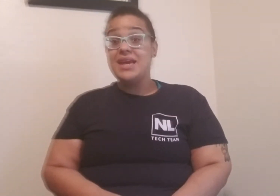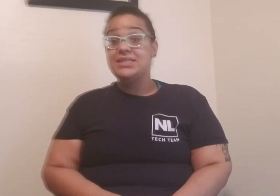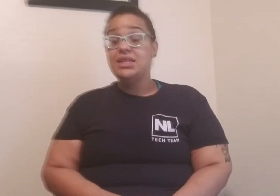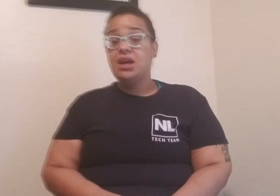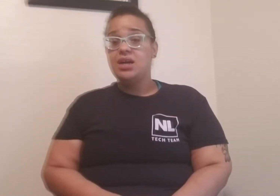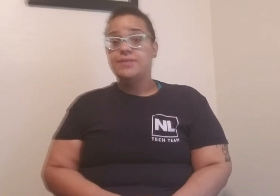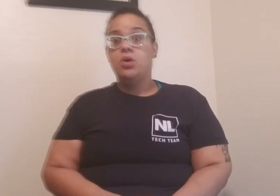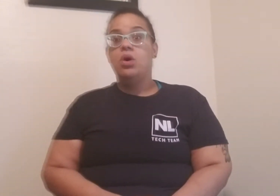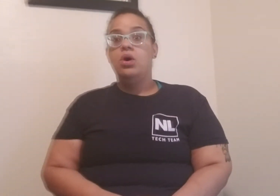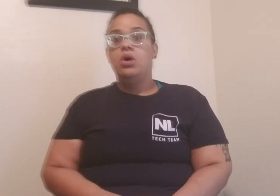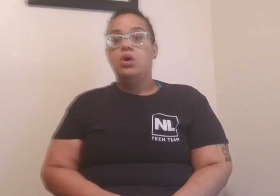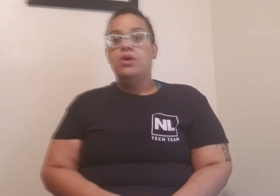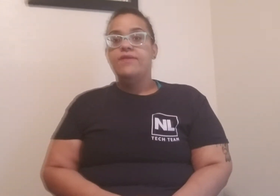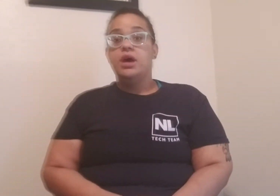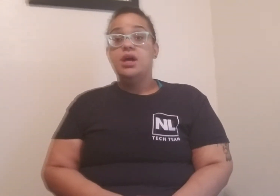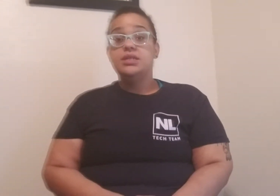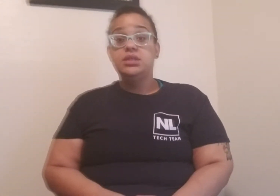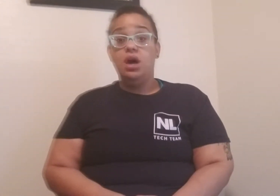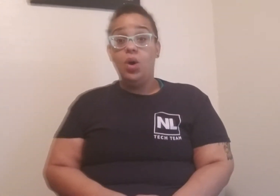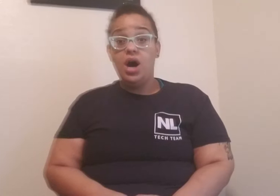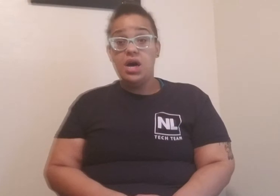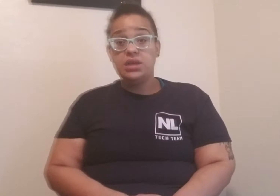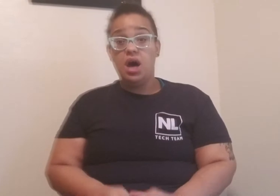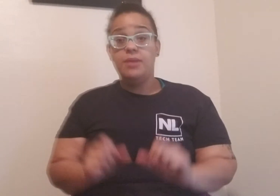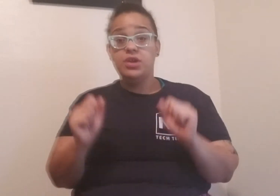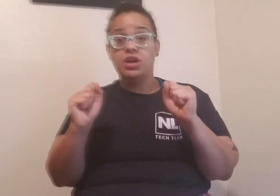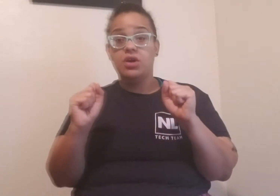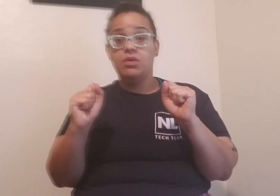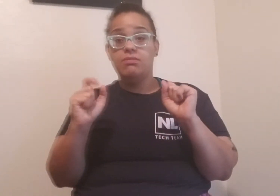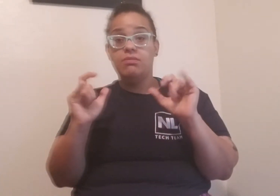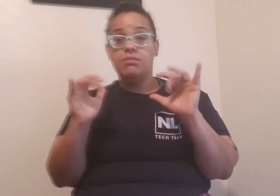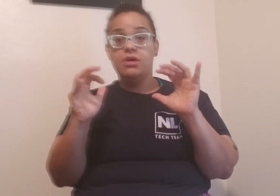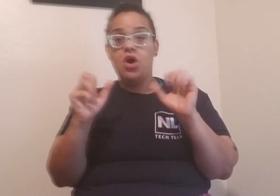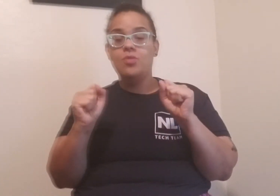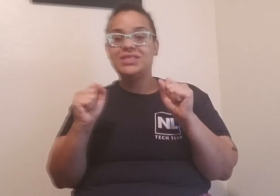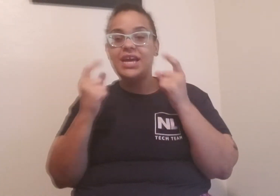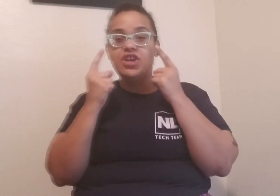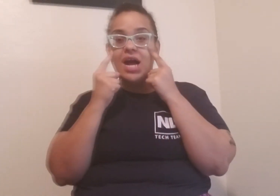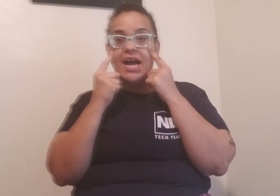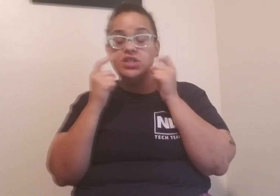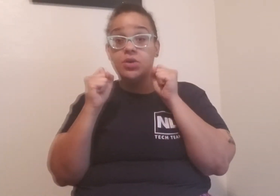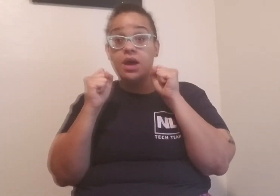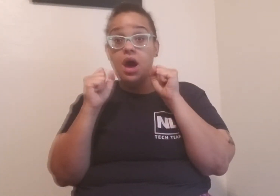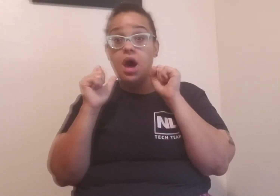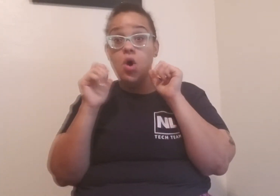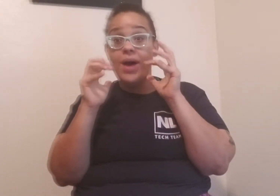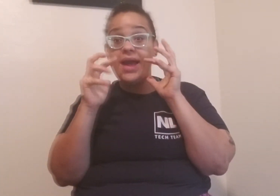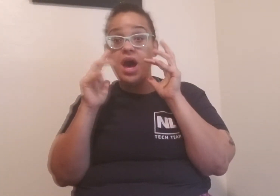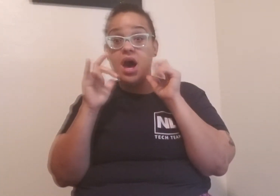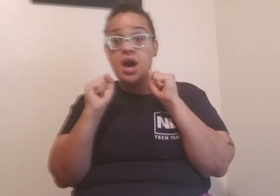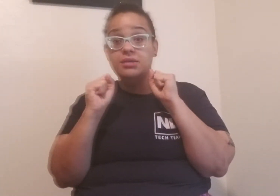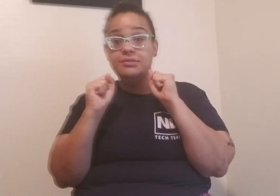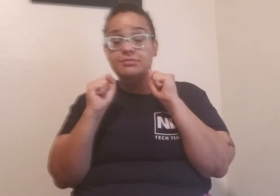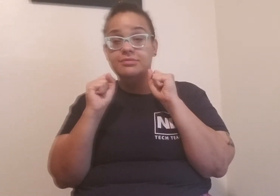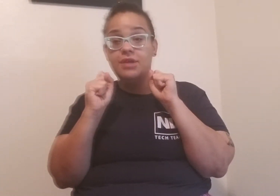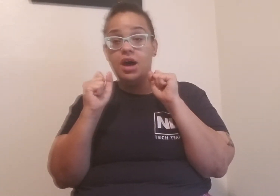amazingly awesome, like, oh, that is so awesome, you're gonna go almost like your eyes are going, oh my God, oh